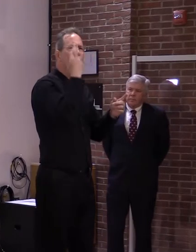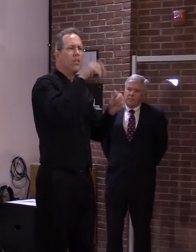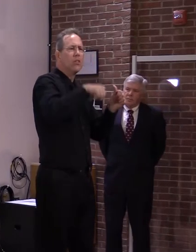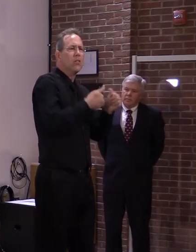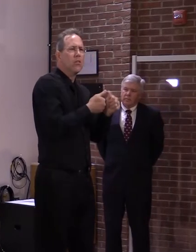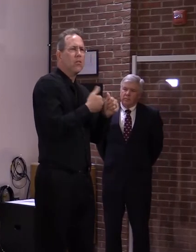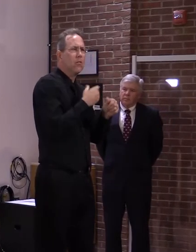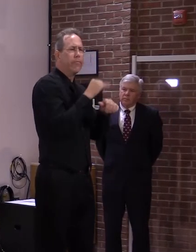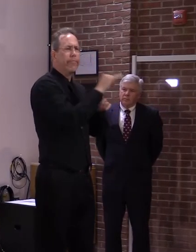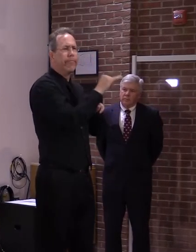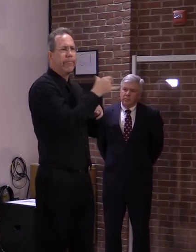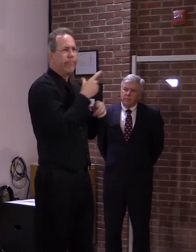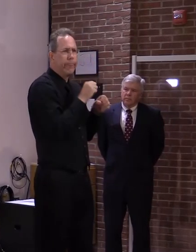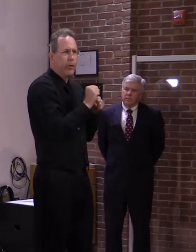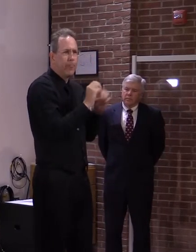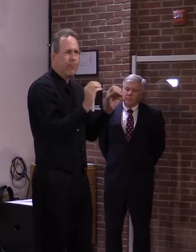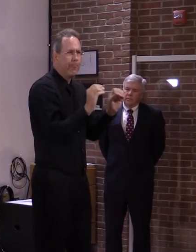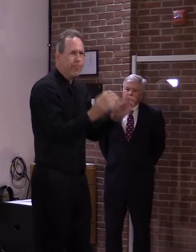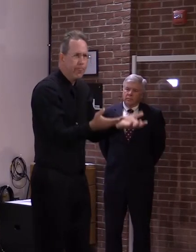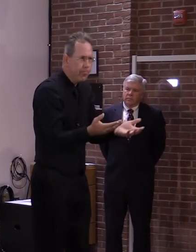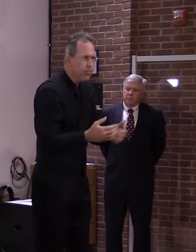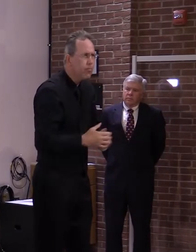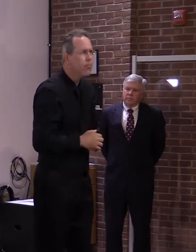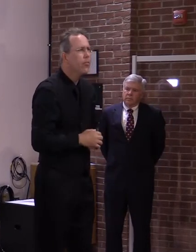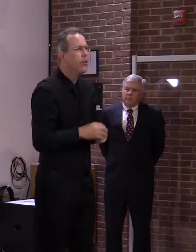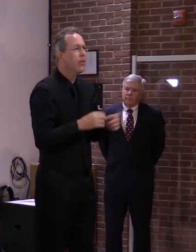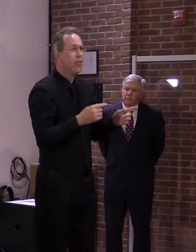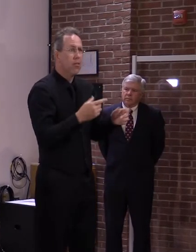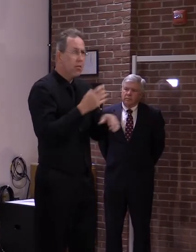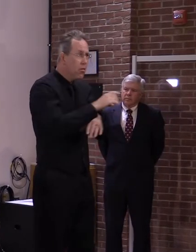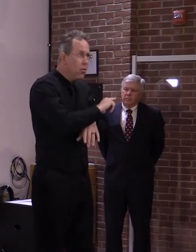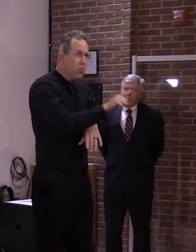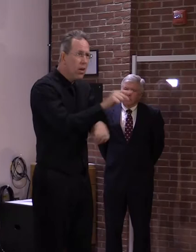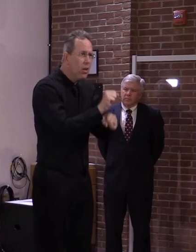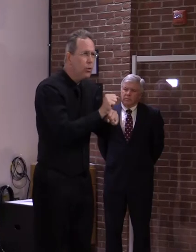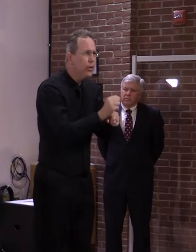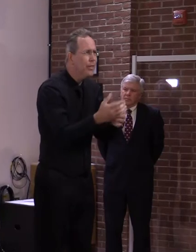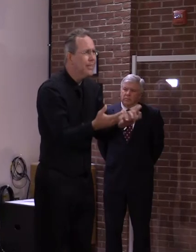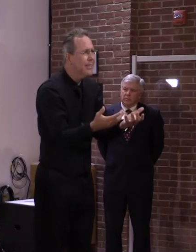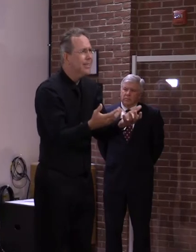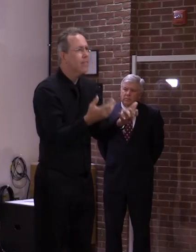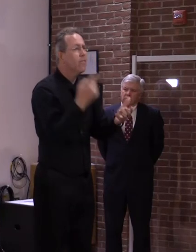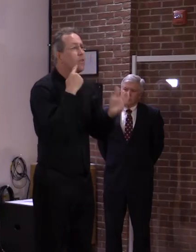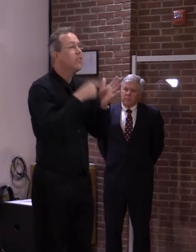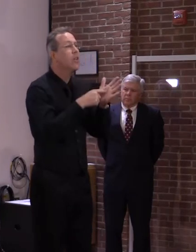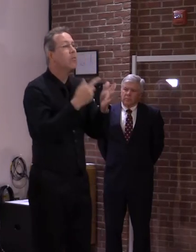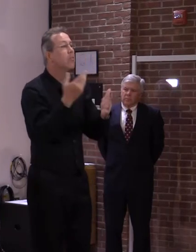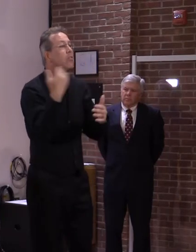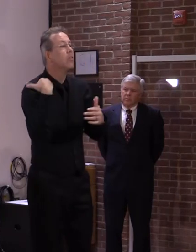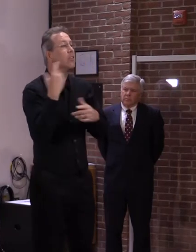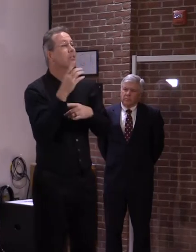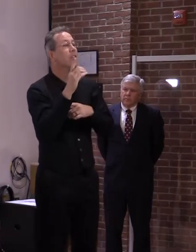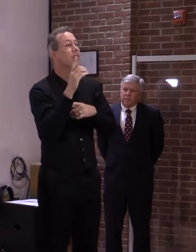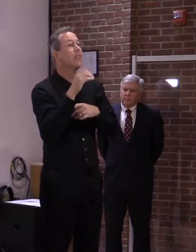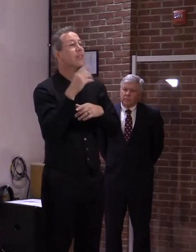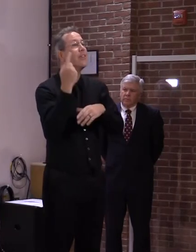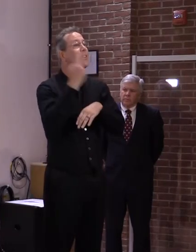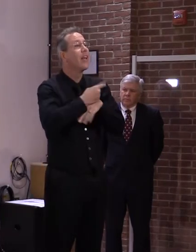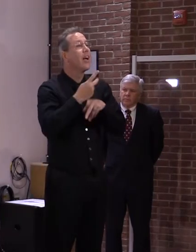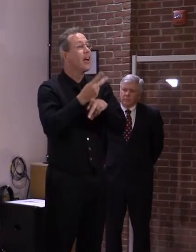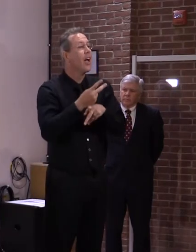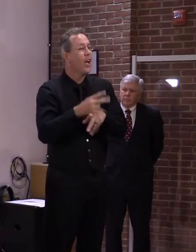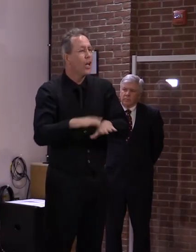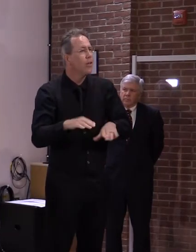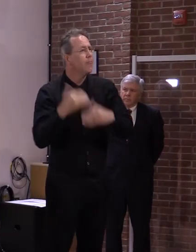albeit fewer and fewer as time goes on. Child care and so forth, especially with having kids in school and